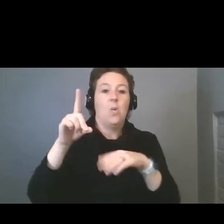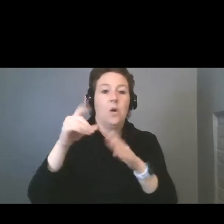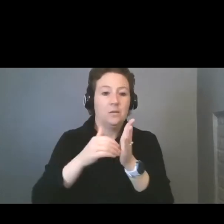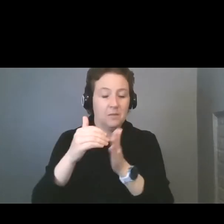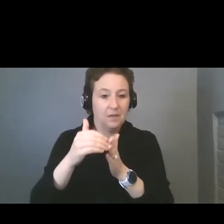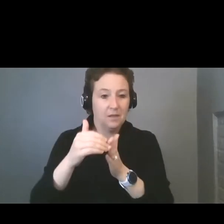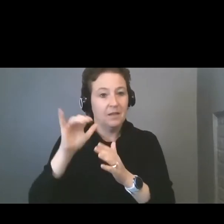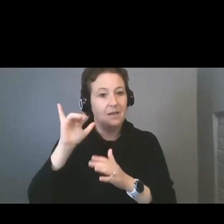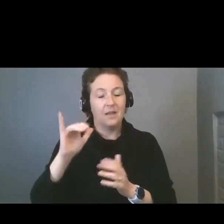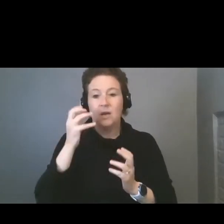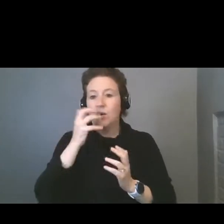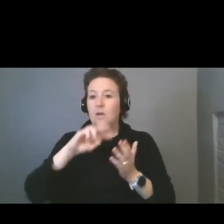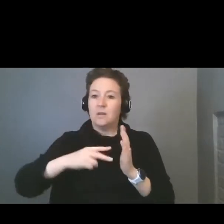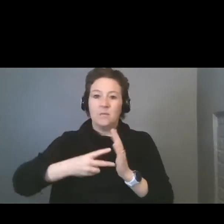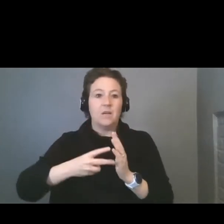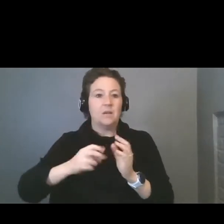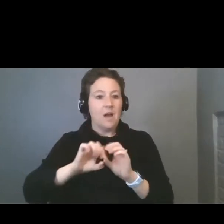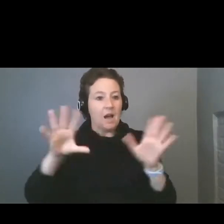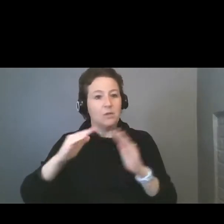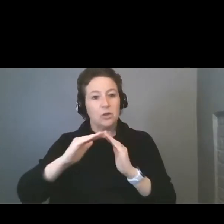community support toward this effort.